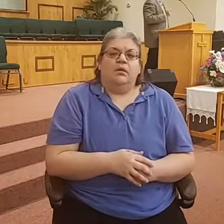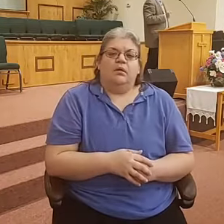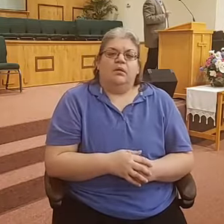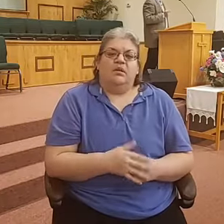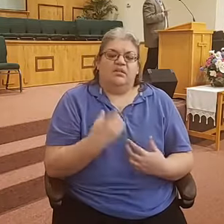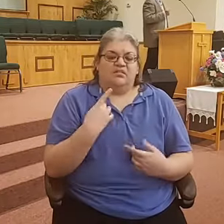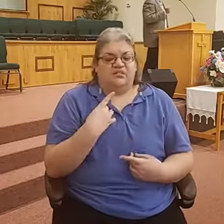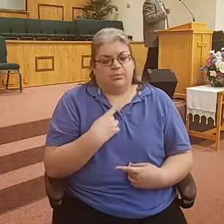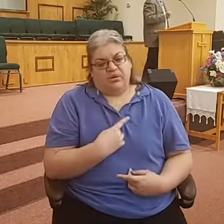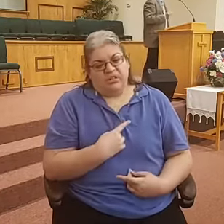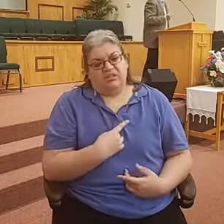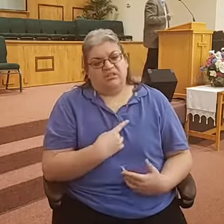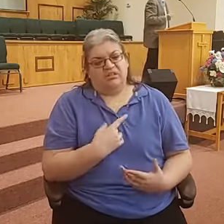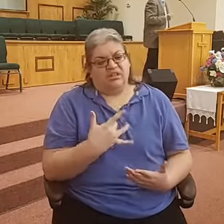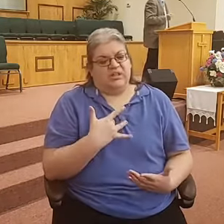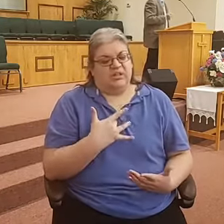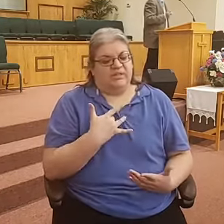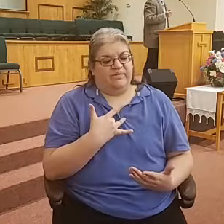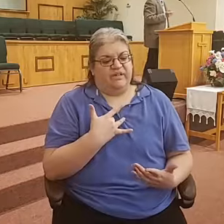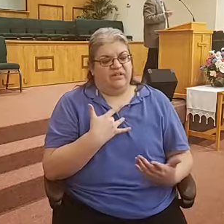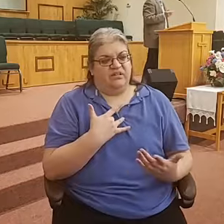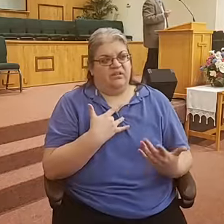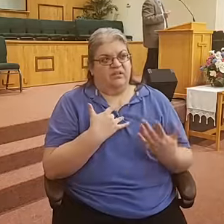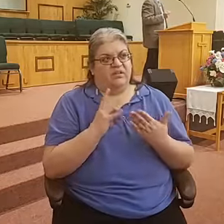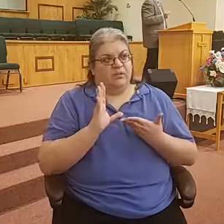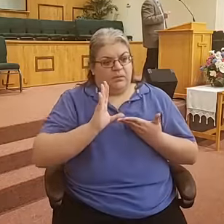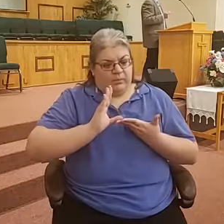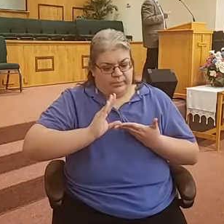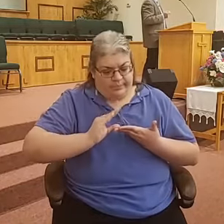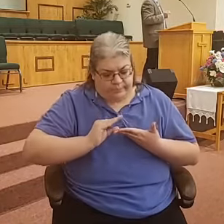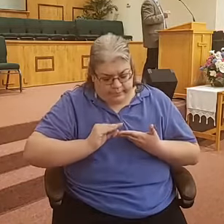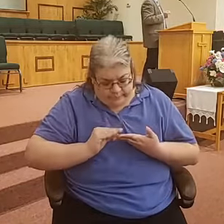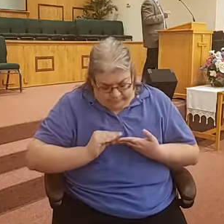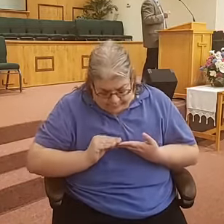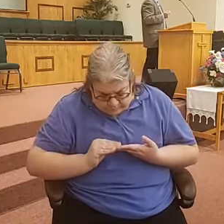You're depressed because maybe you feel insignificant. Maybe,